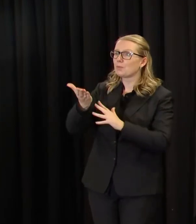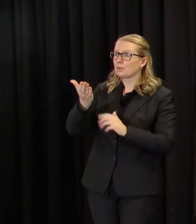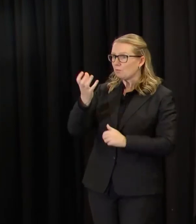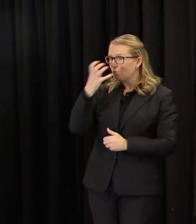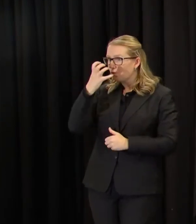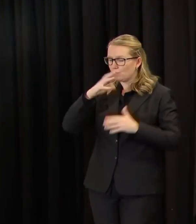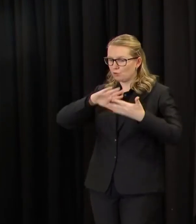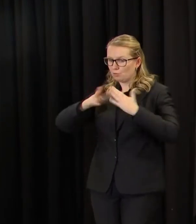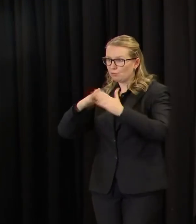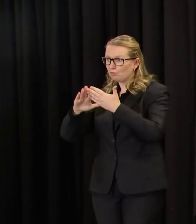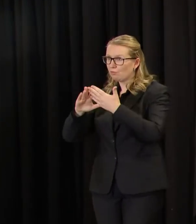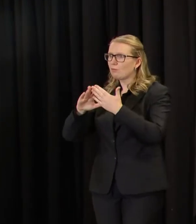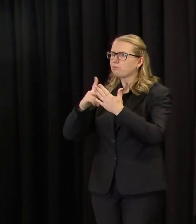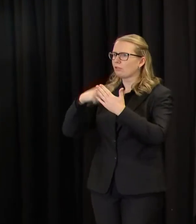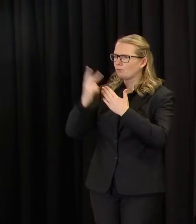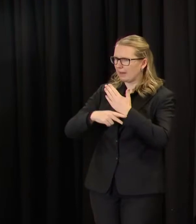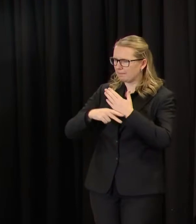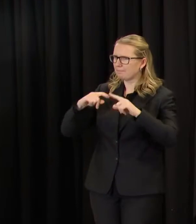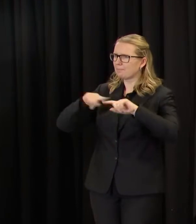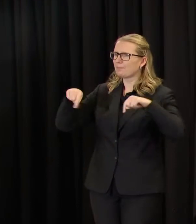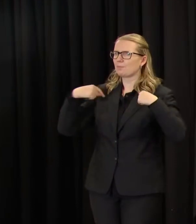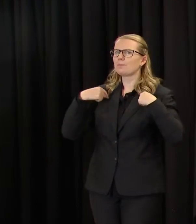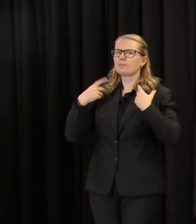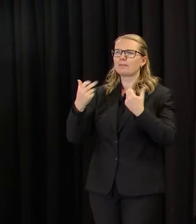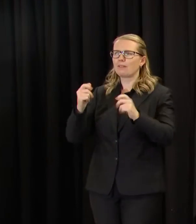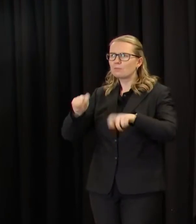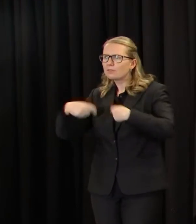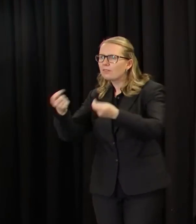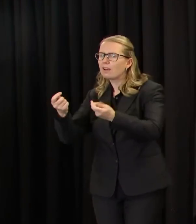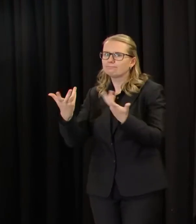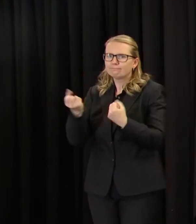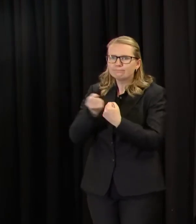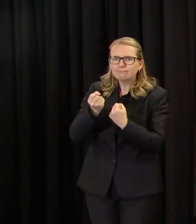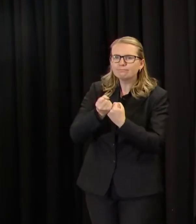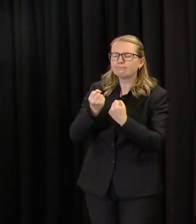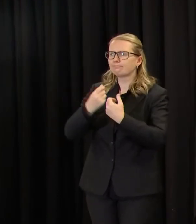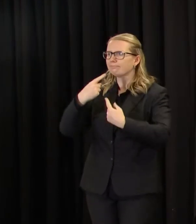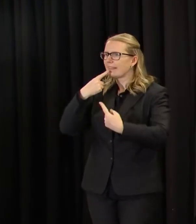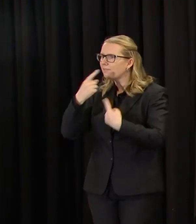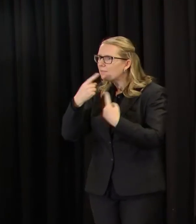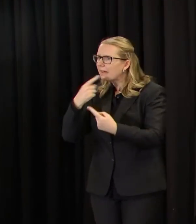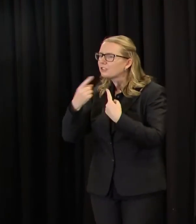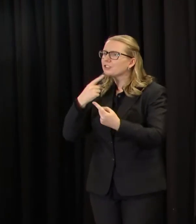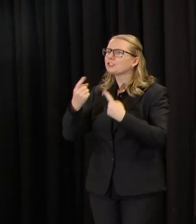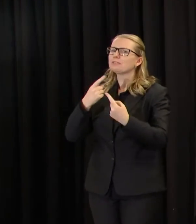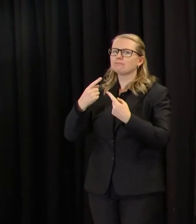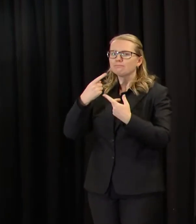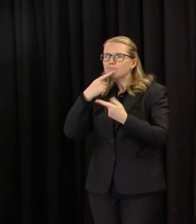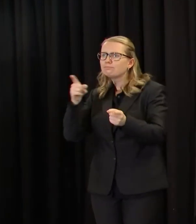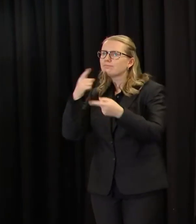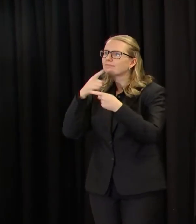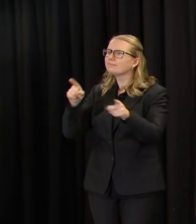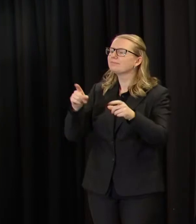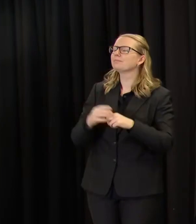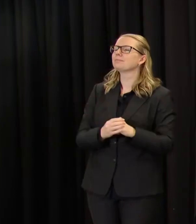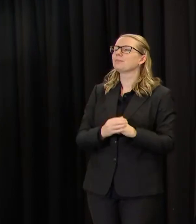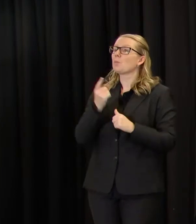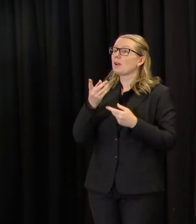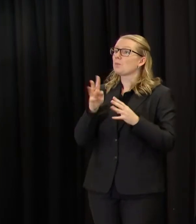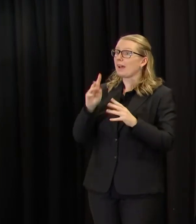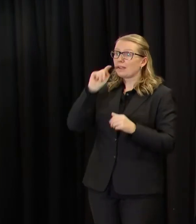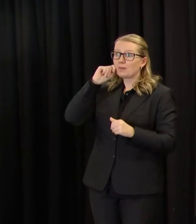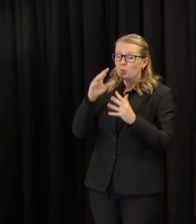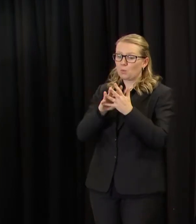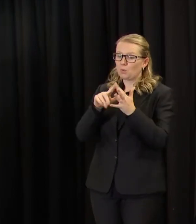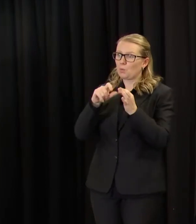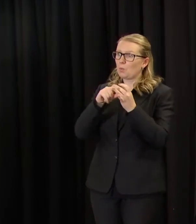Community Foundation programs, we're there to provide support and information. One of those information portals is a webinar we're